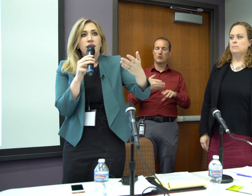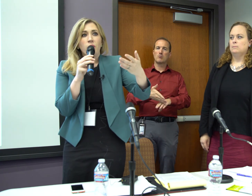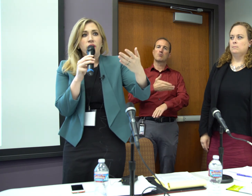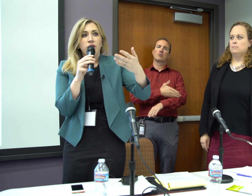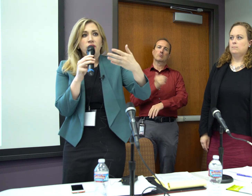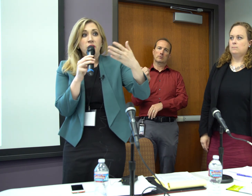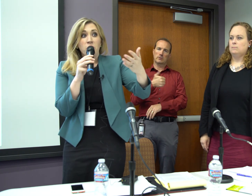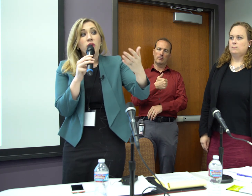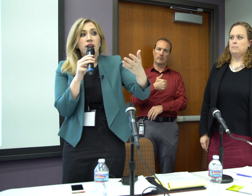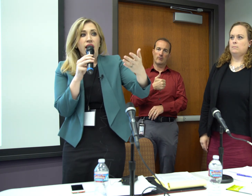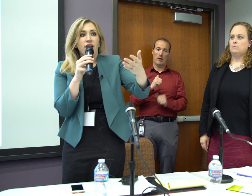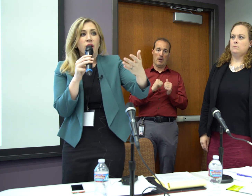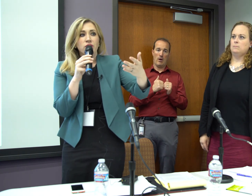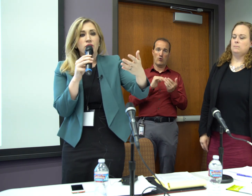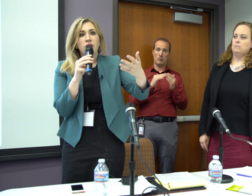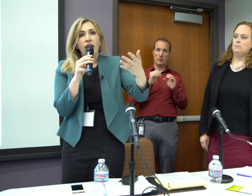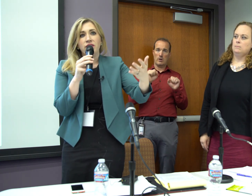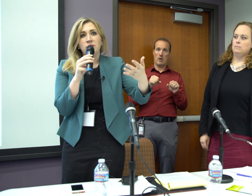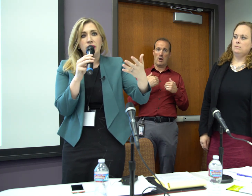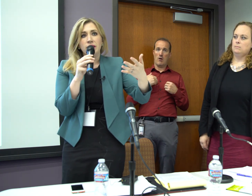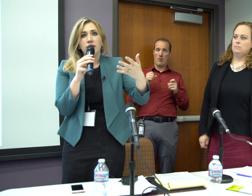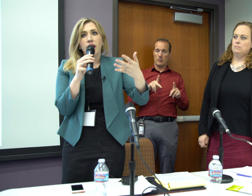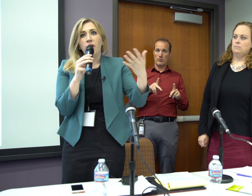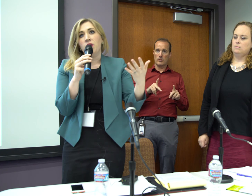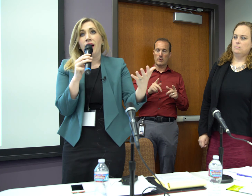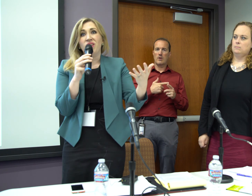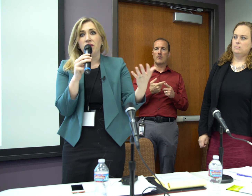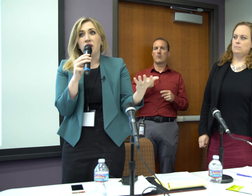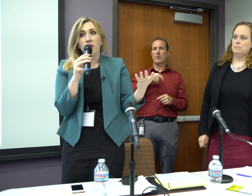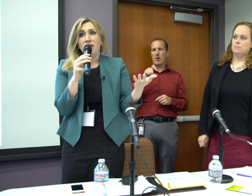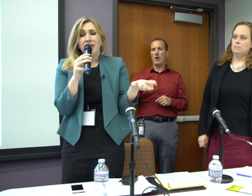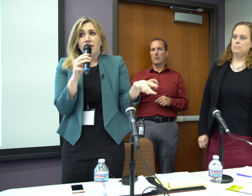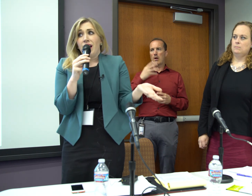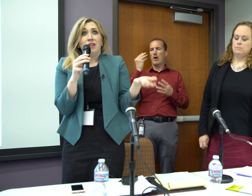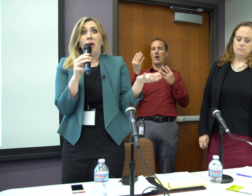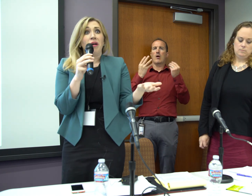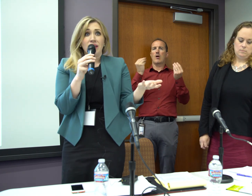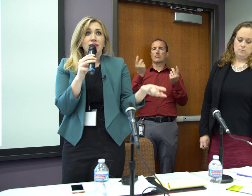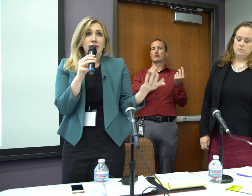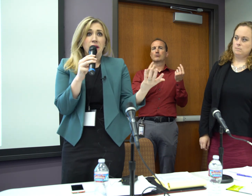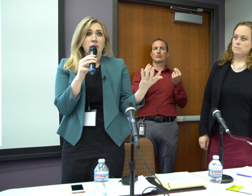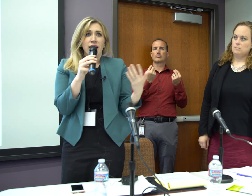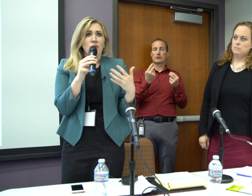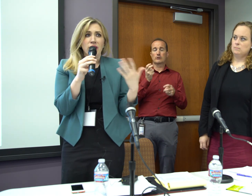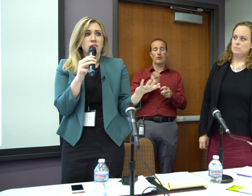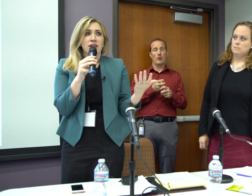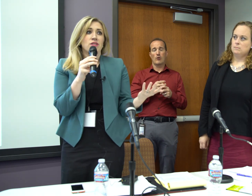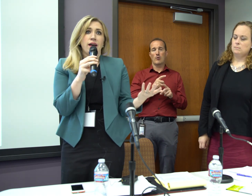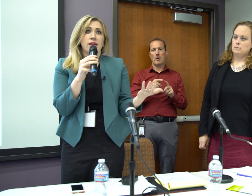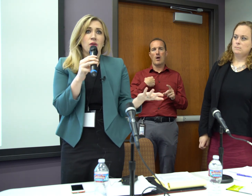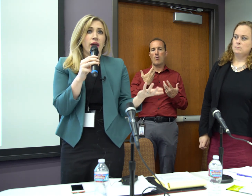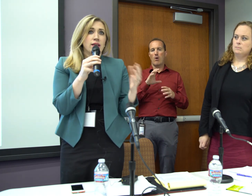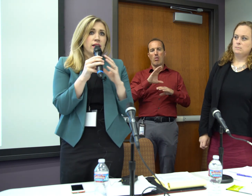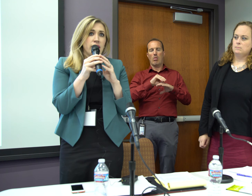And I think in order for the community to have that opportunity, we have to be out and about, even though that is hard. And I don't want to